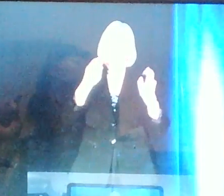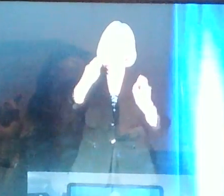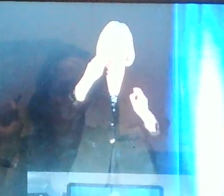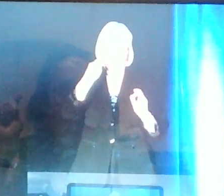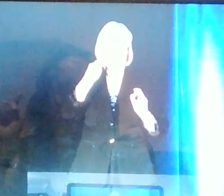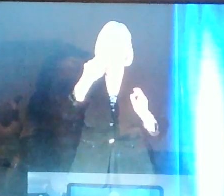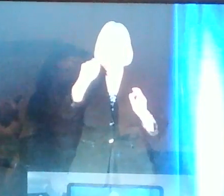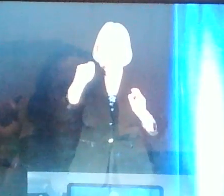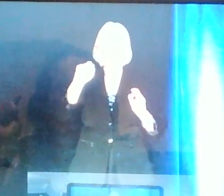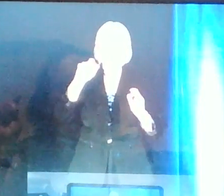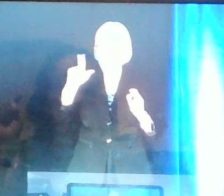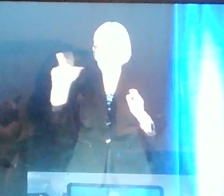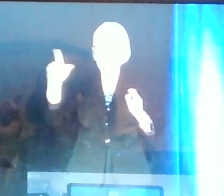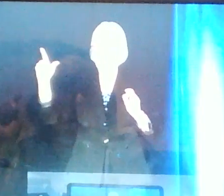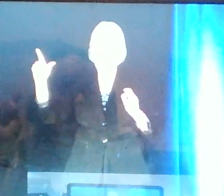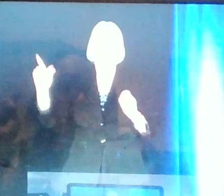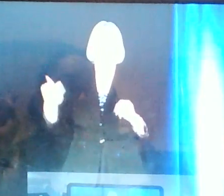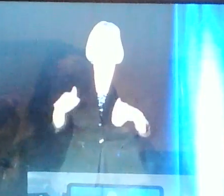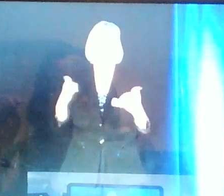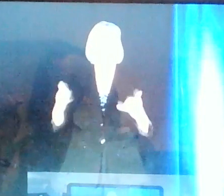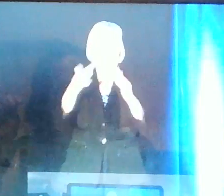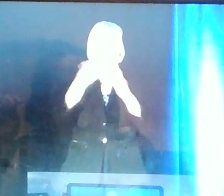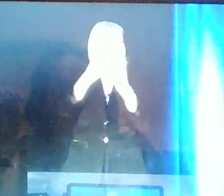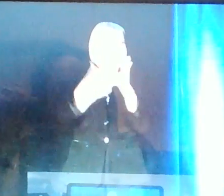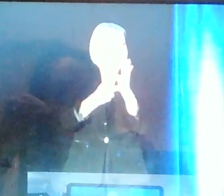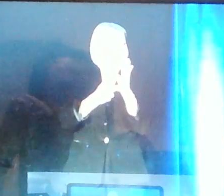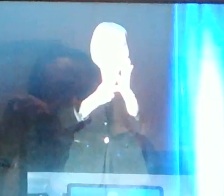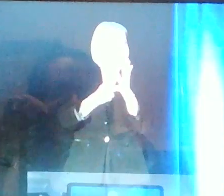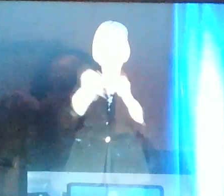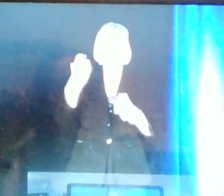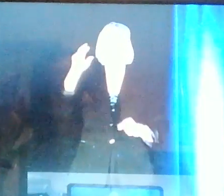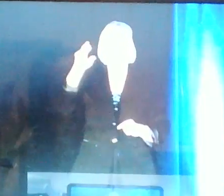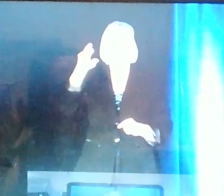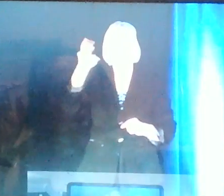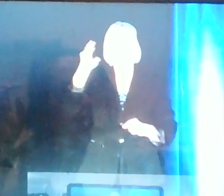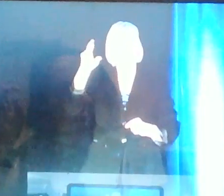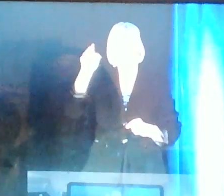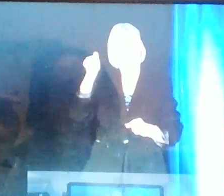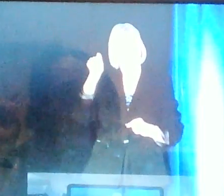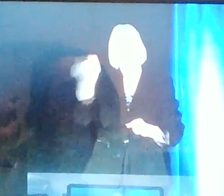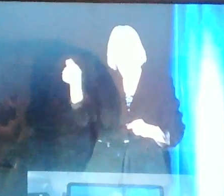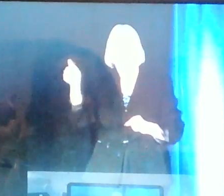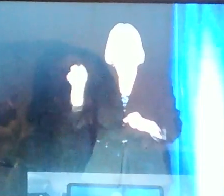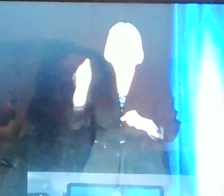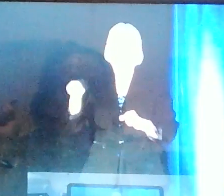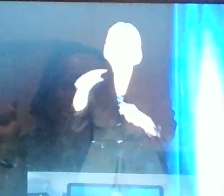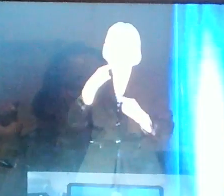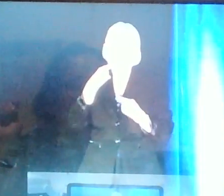just one, or on both. But for a pitcher, it's not good. It's not common to be good on both. Usually just